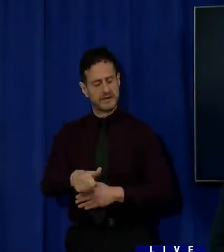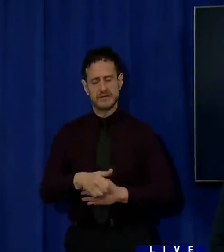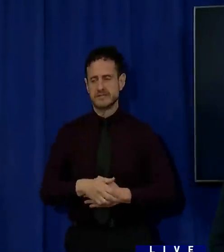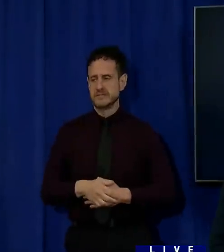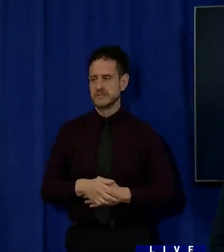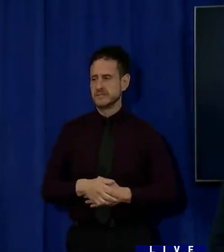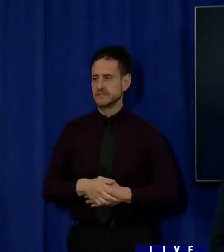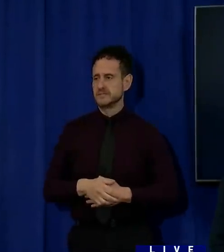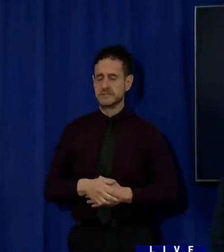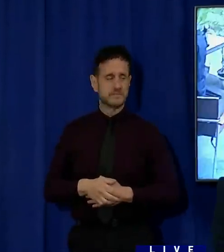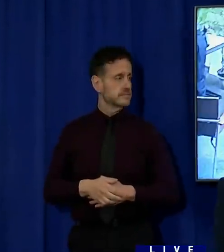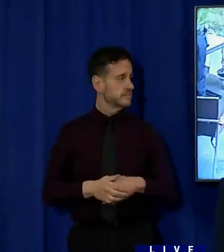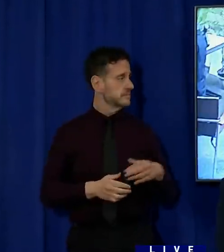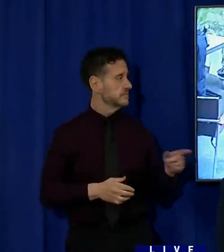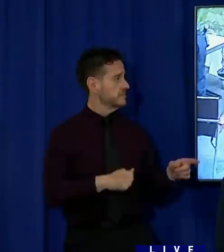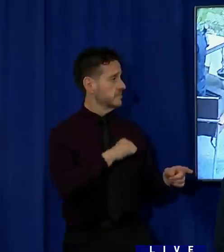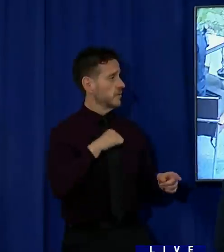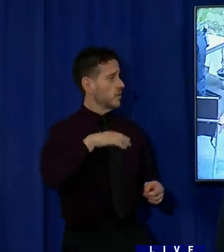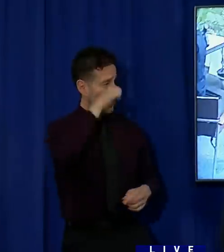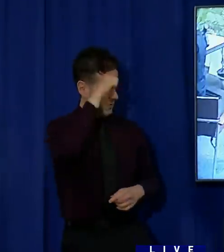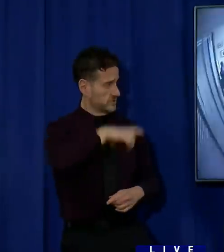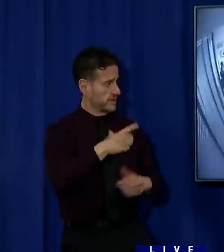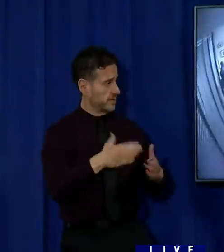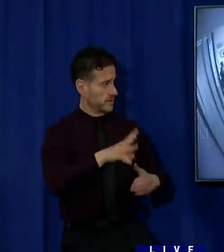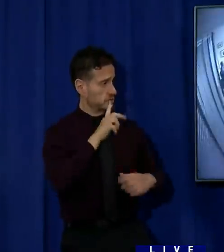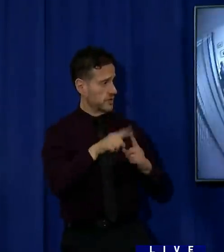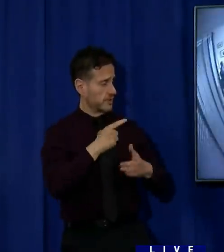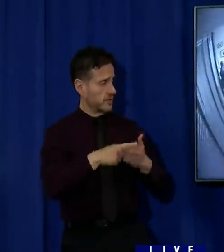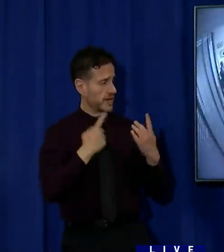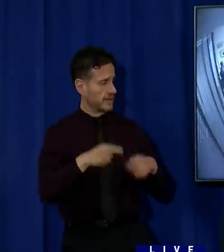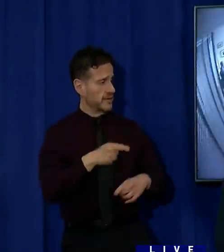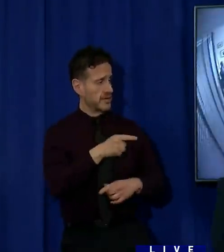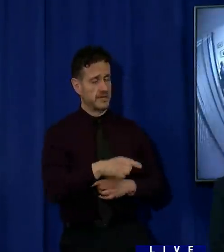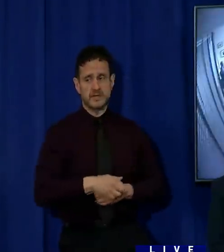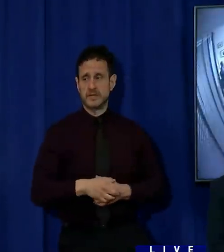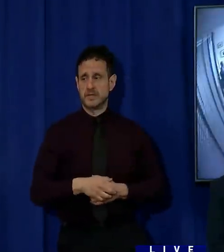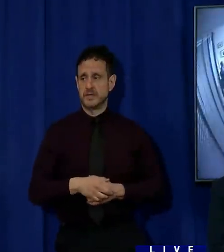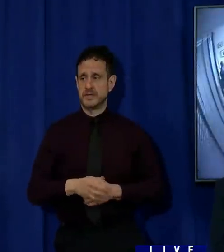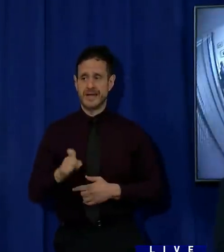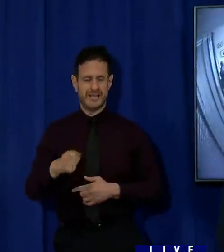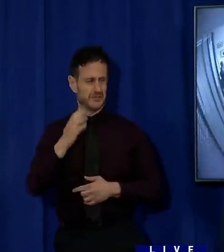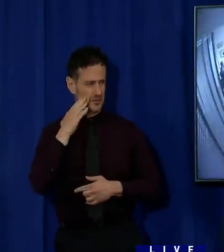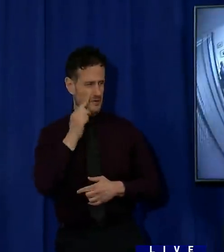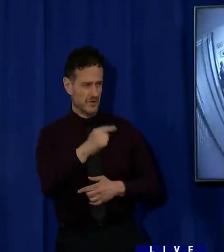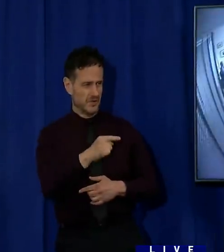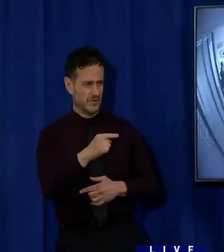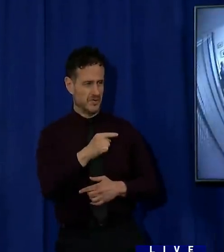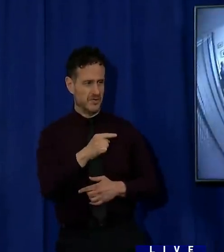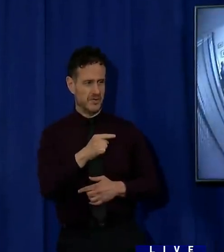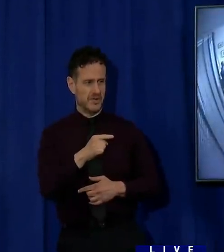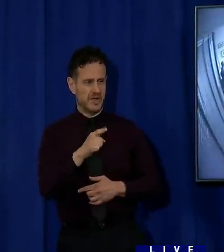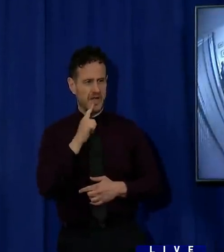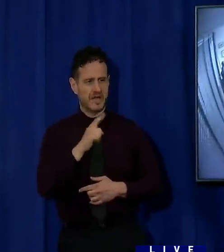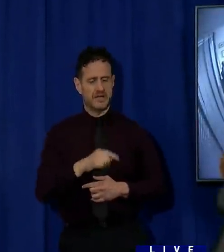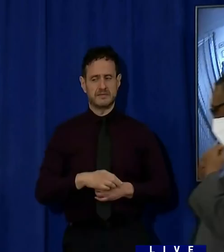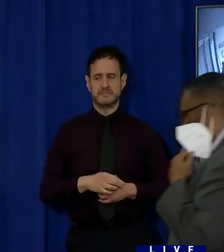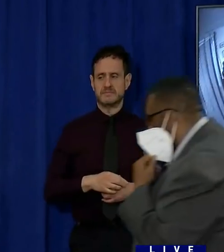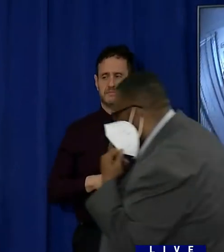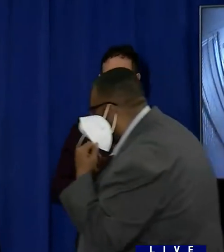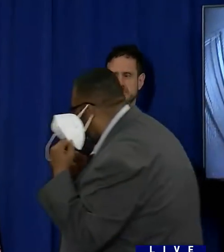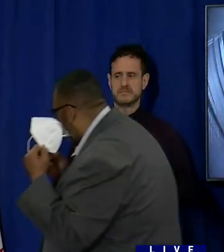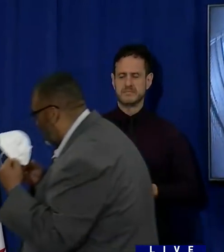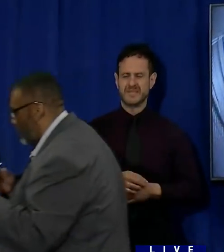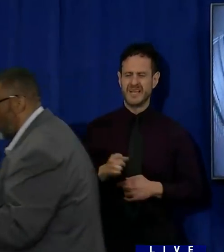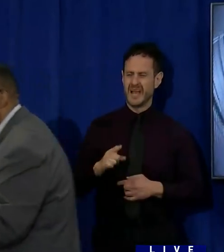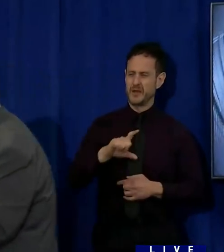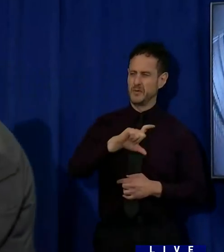Alderman Telfella, are you here as well to speak out on what has happened? Are you, I should know this, whether you are the police and fire chairman,